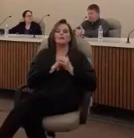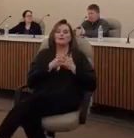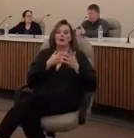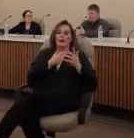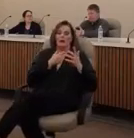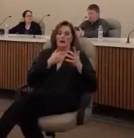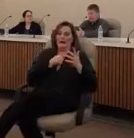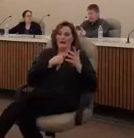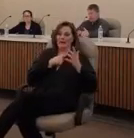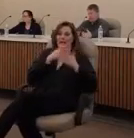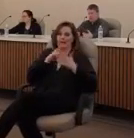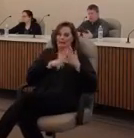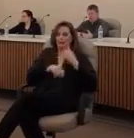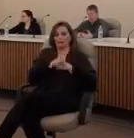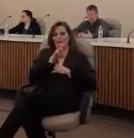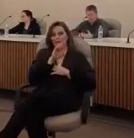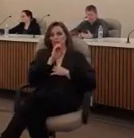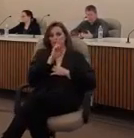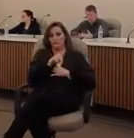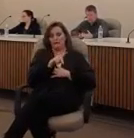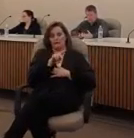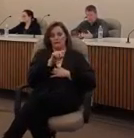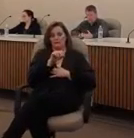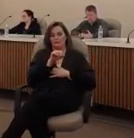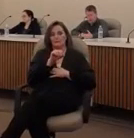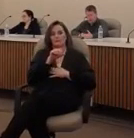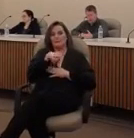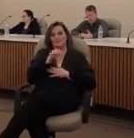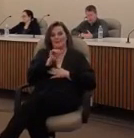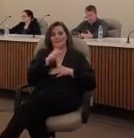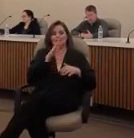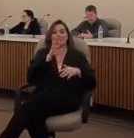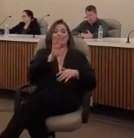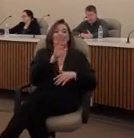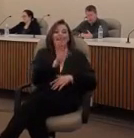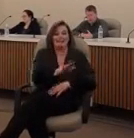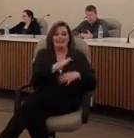read Rick Page's comments into the record.